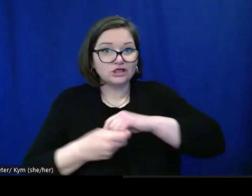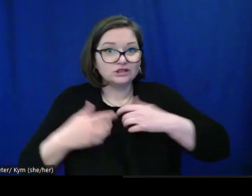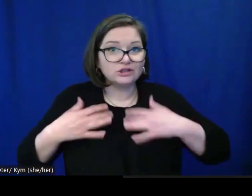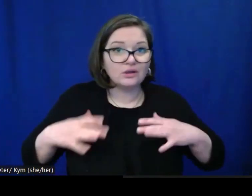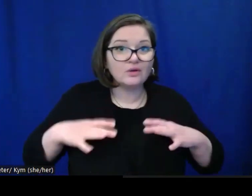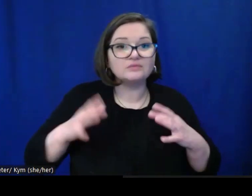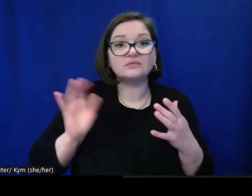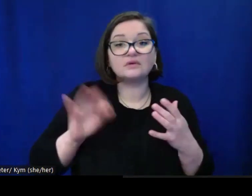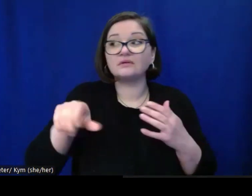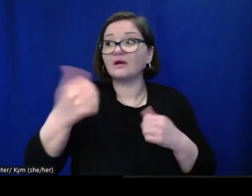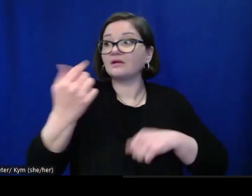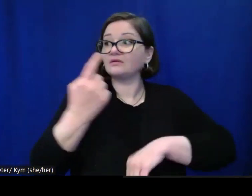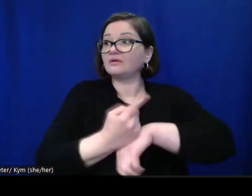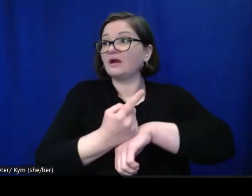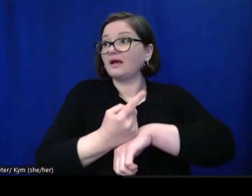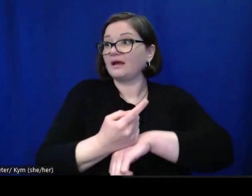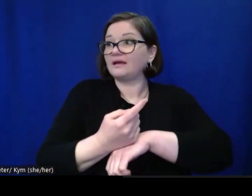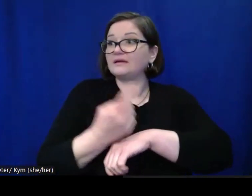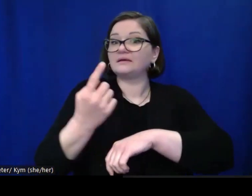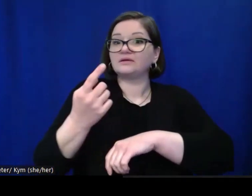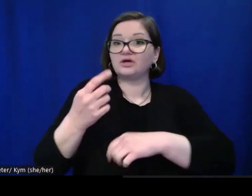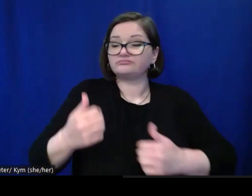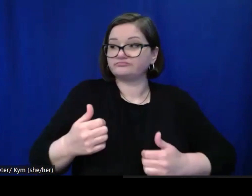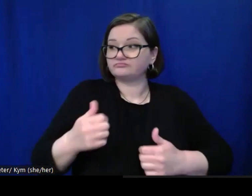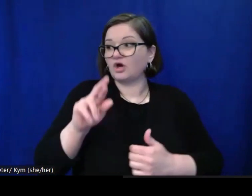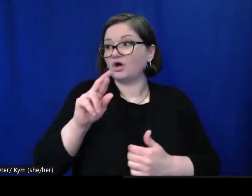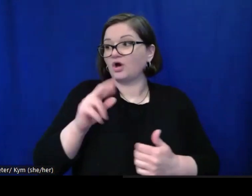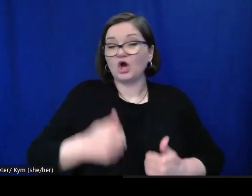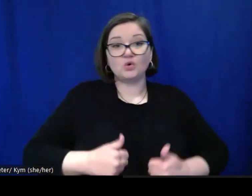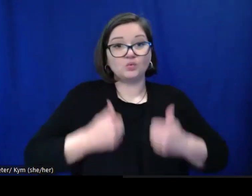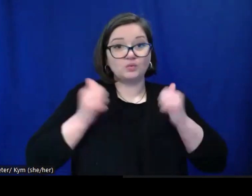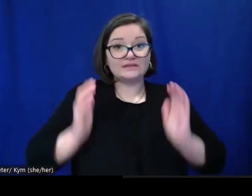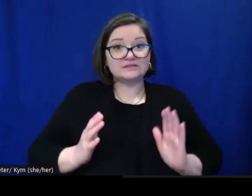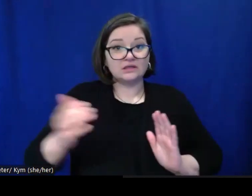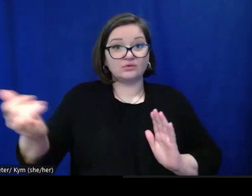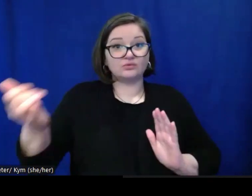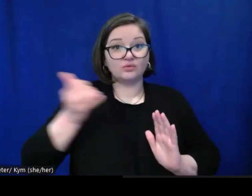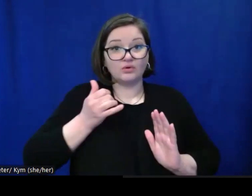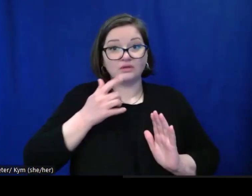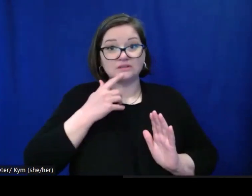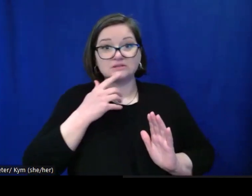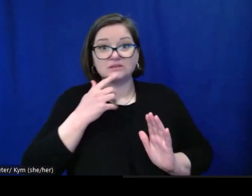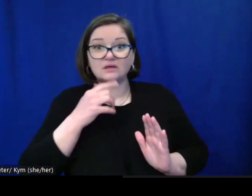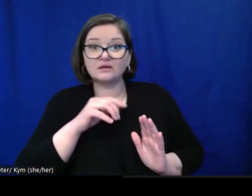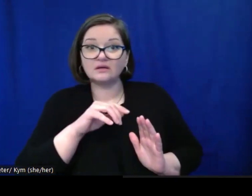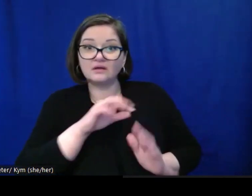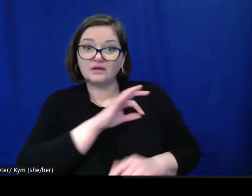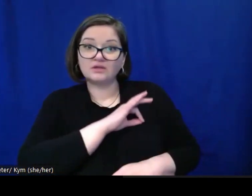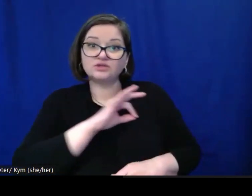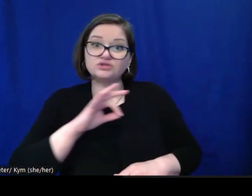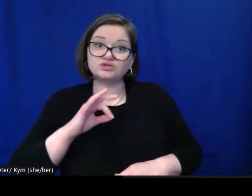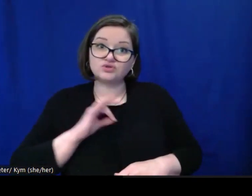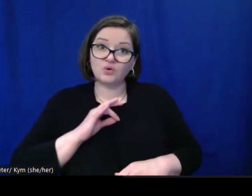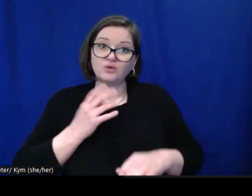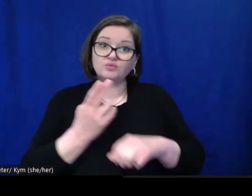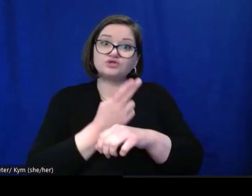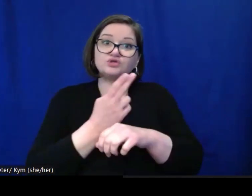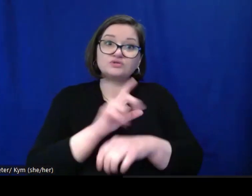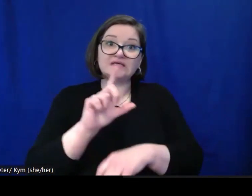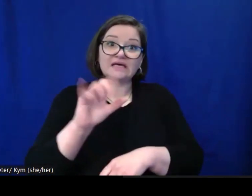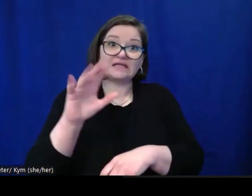got a call the other day from a resident who said that the staff had him in the Hoyer lift to get him back in their bed and dropped